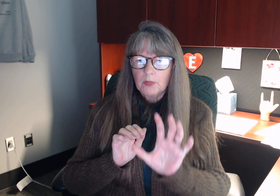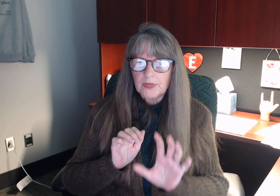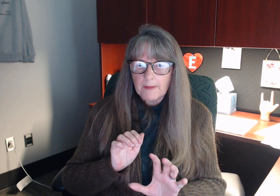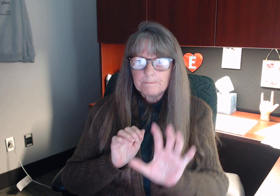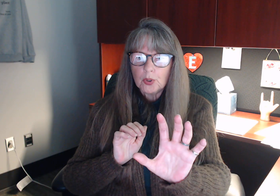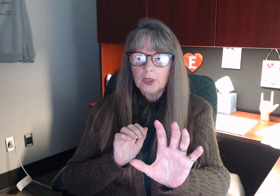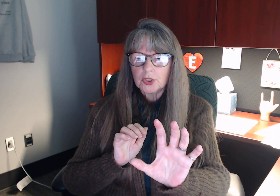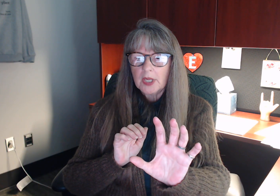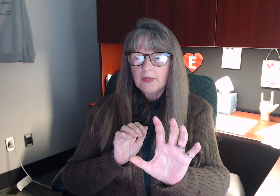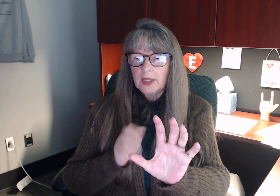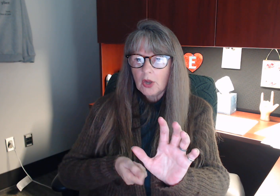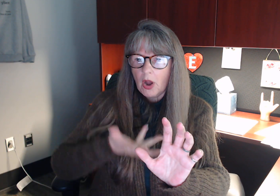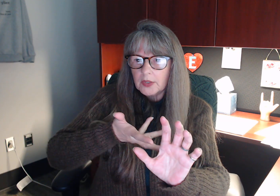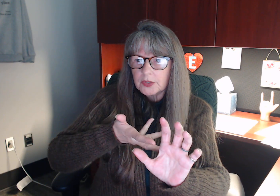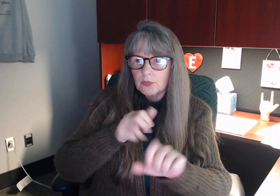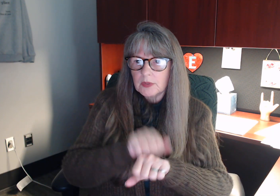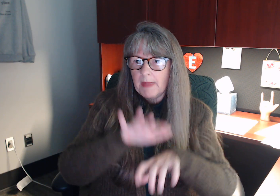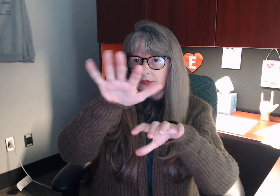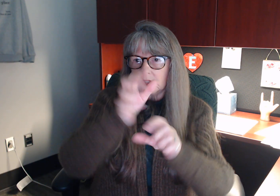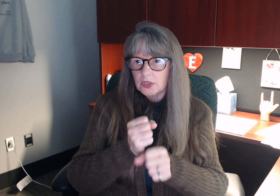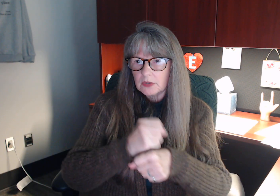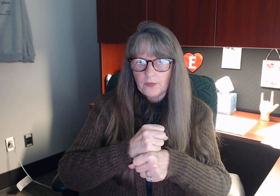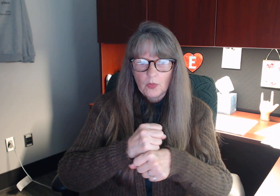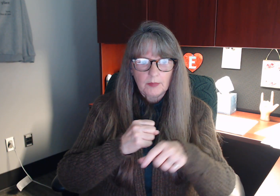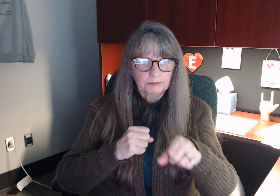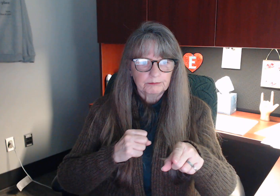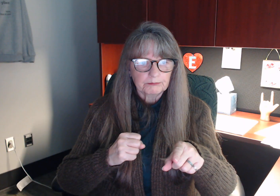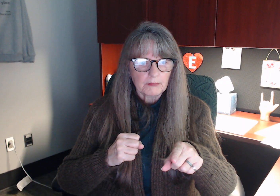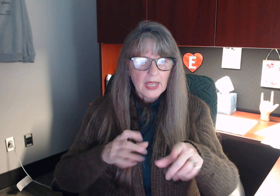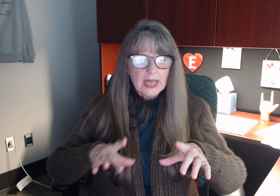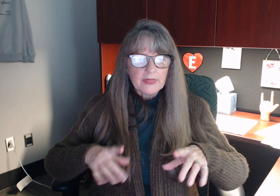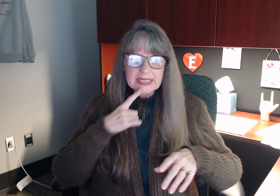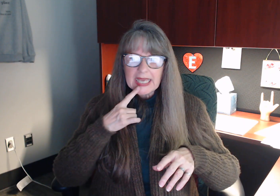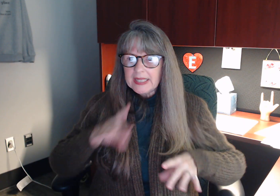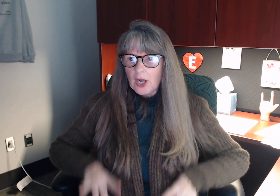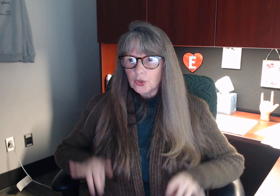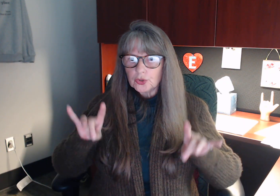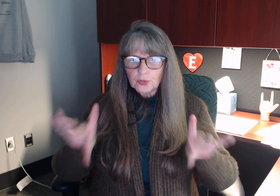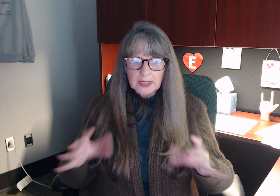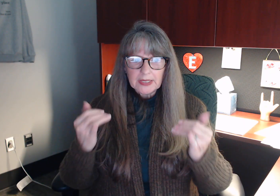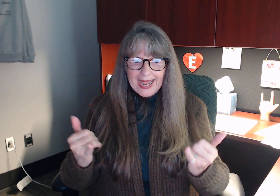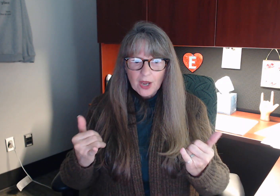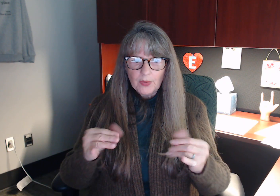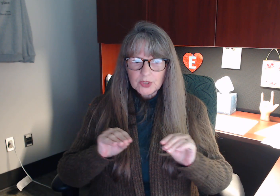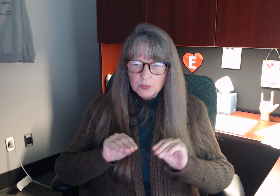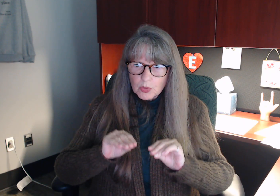that push that caused those mountains to form. They said that Australia now is